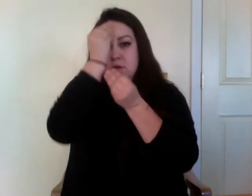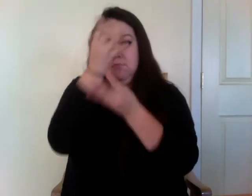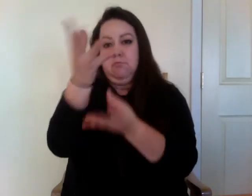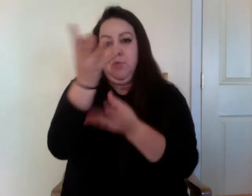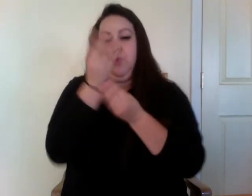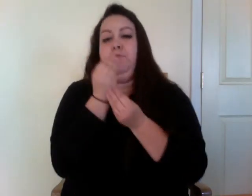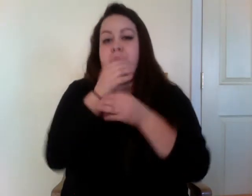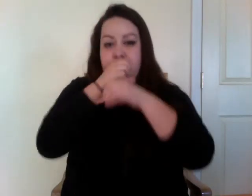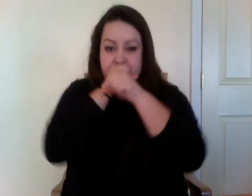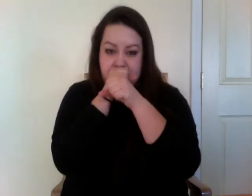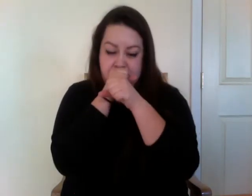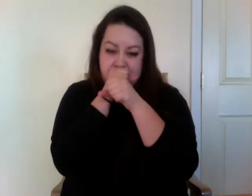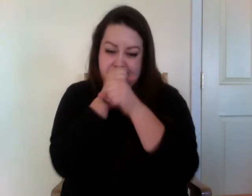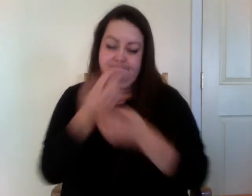that information.